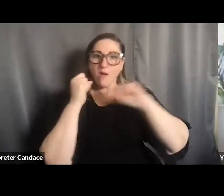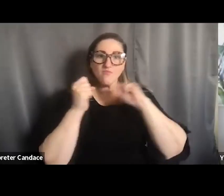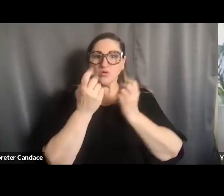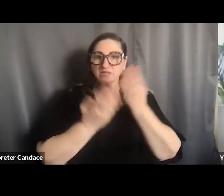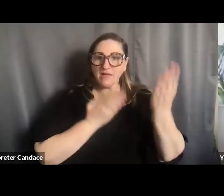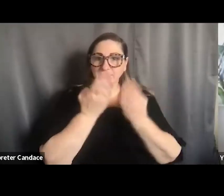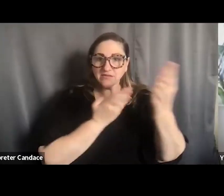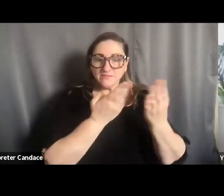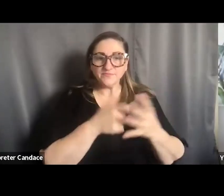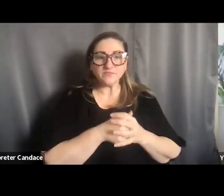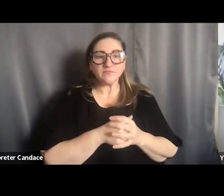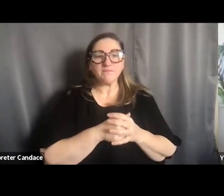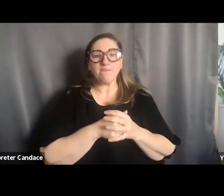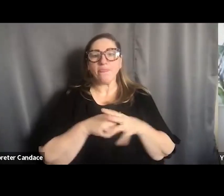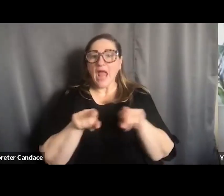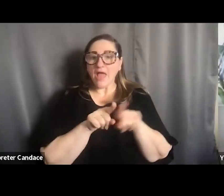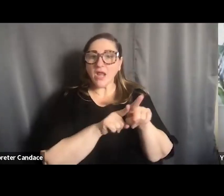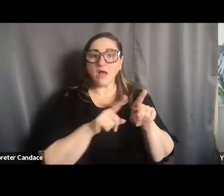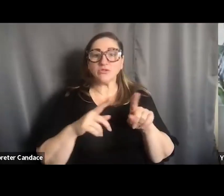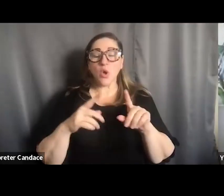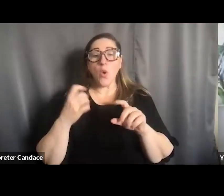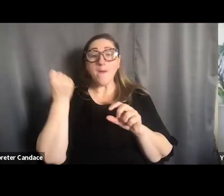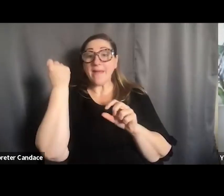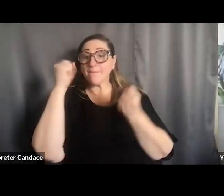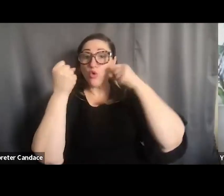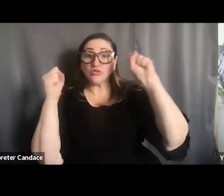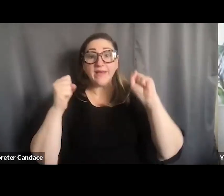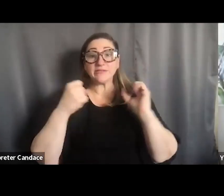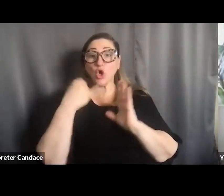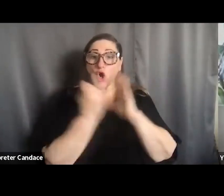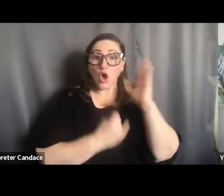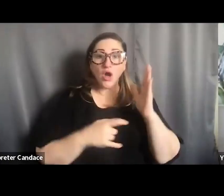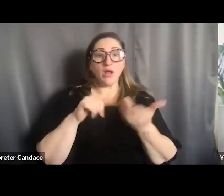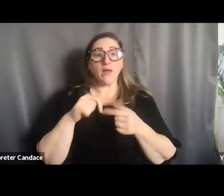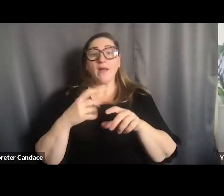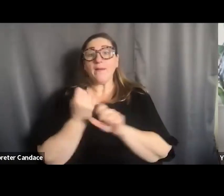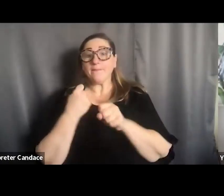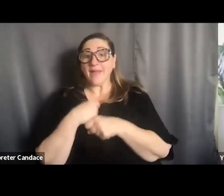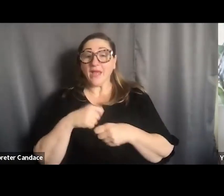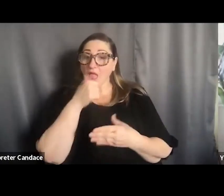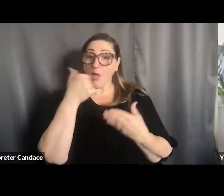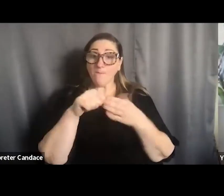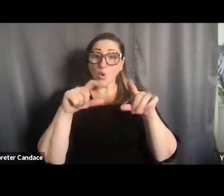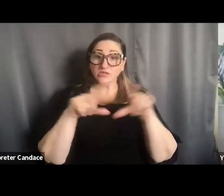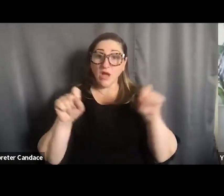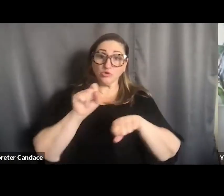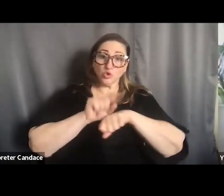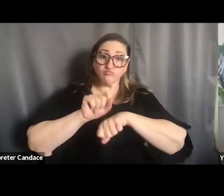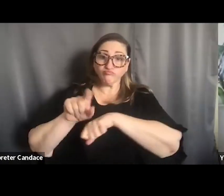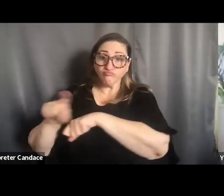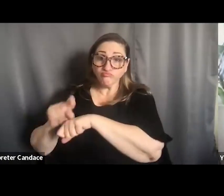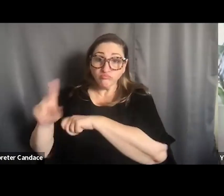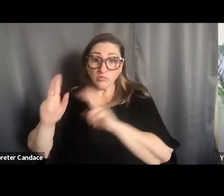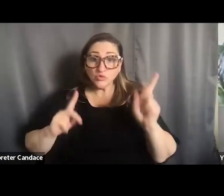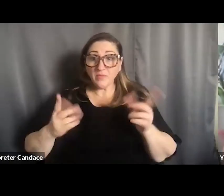to write postcards and make protest art. And we have a Signal chat to do that, and it's called Circle Up.